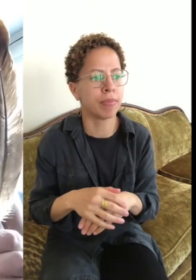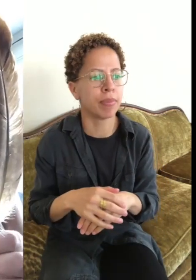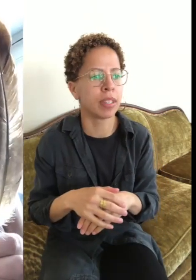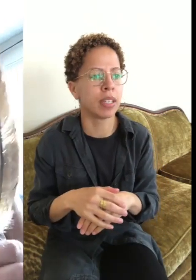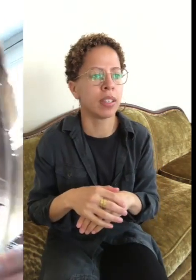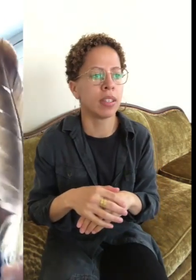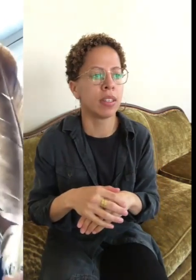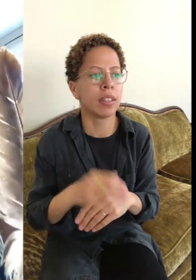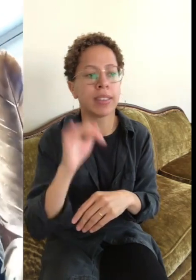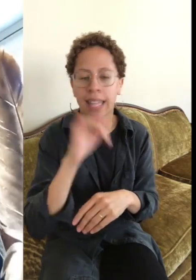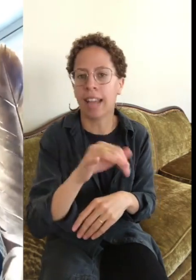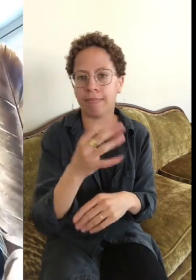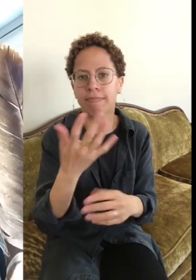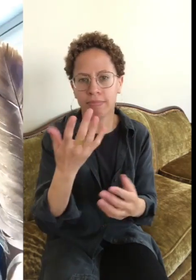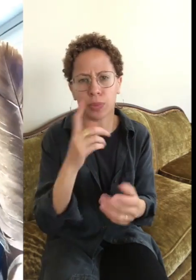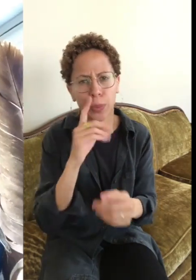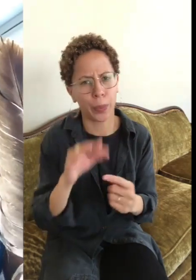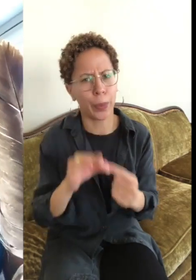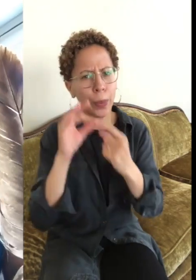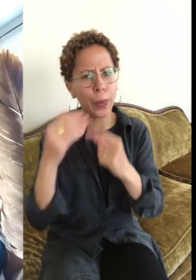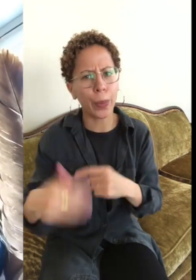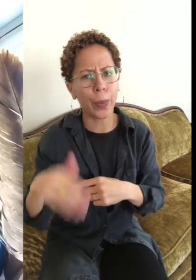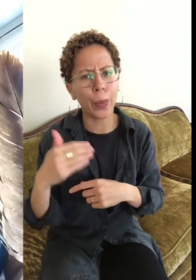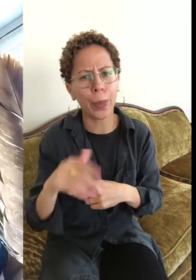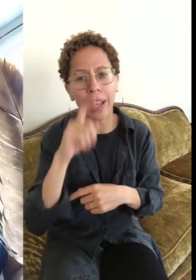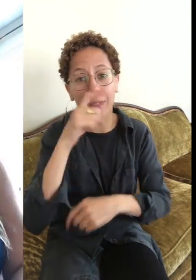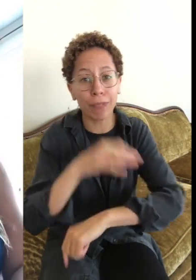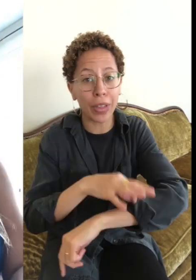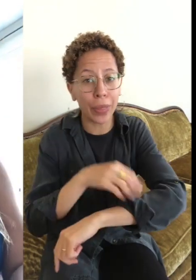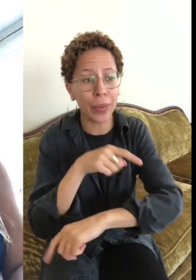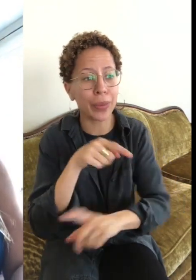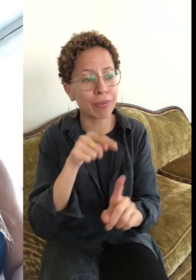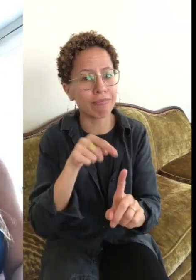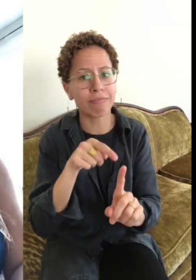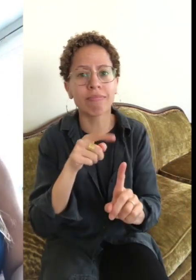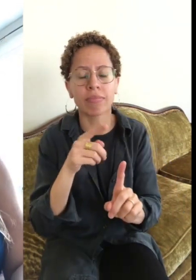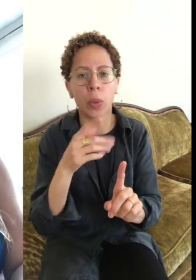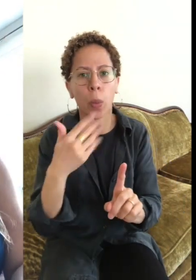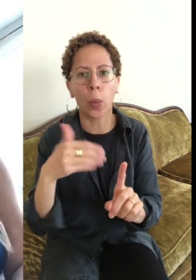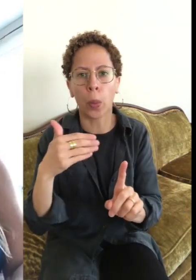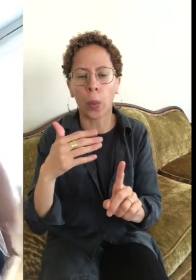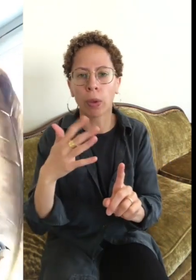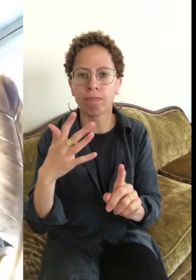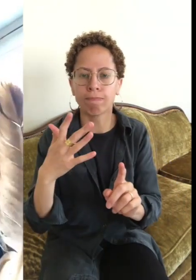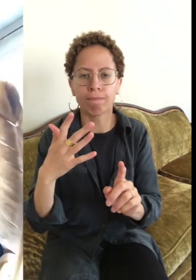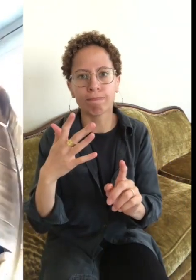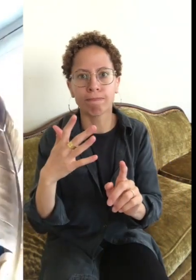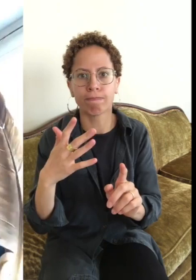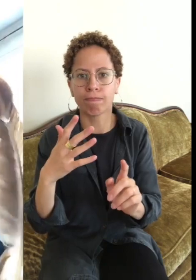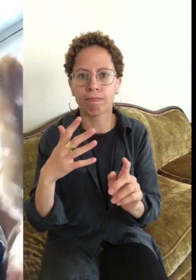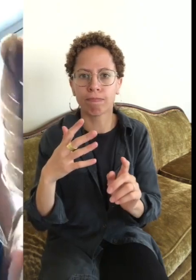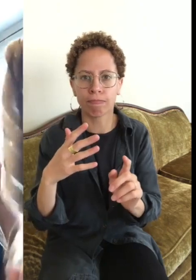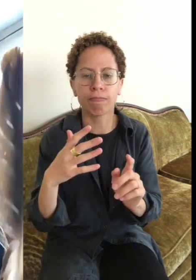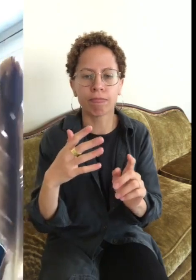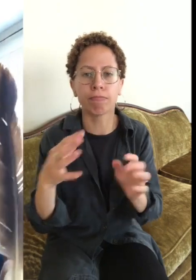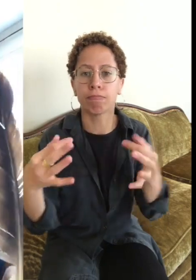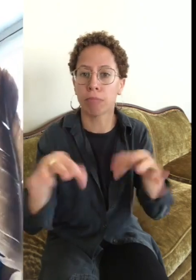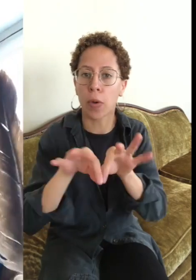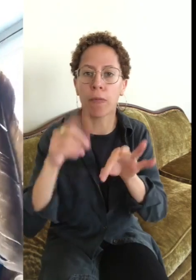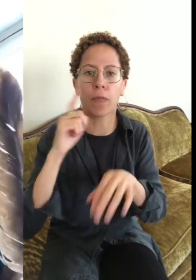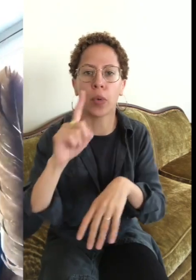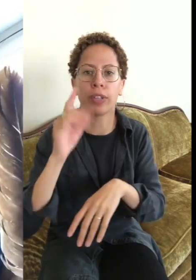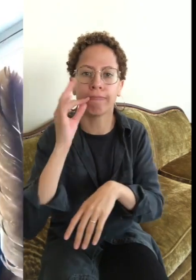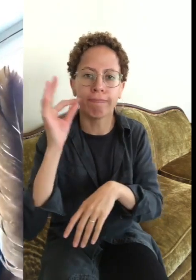very, very special to me. The eagle feather has great significance in many cultures, but absolutely